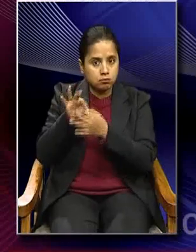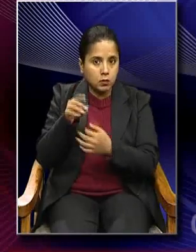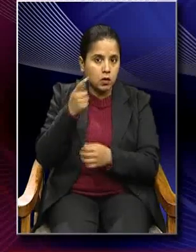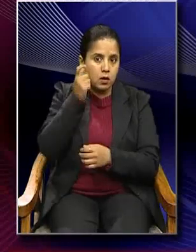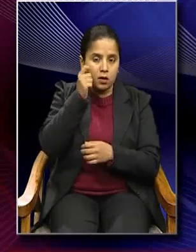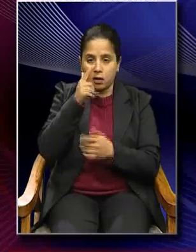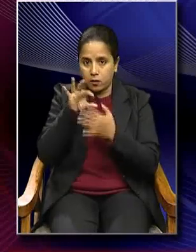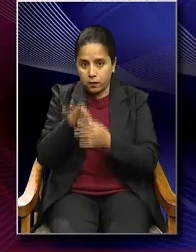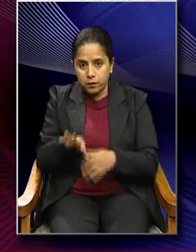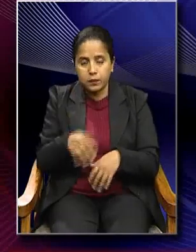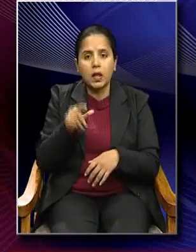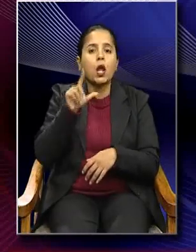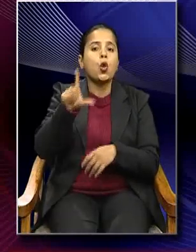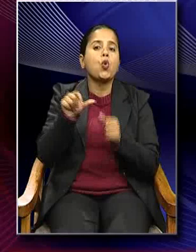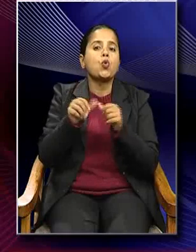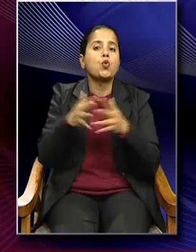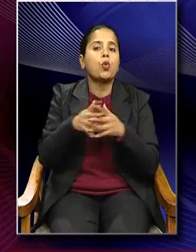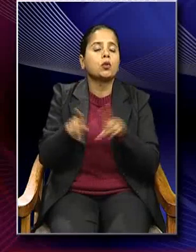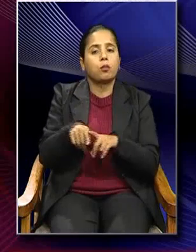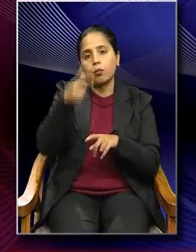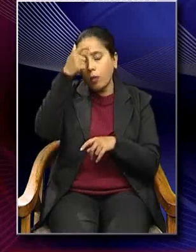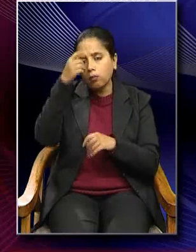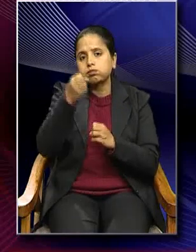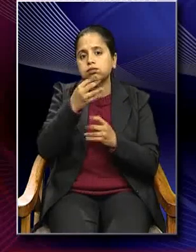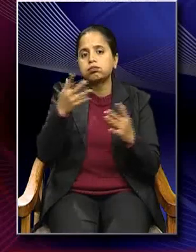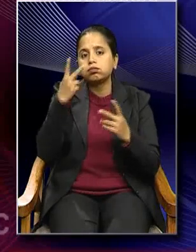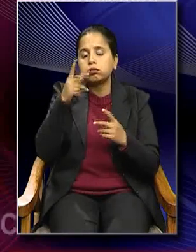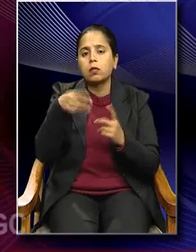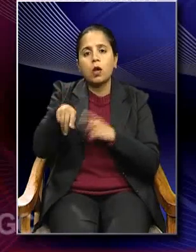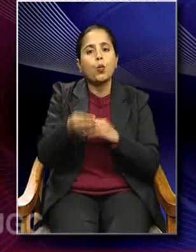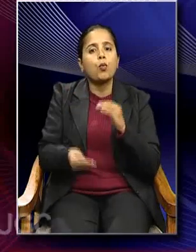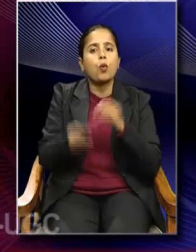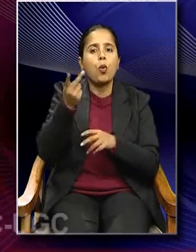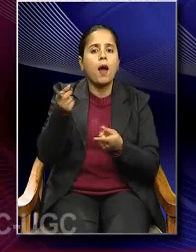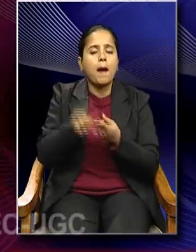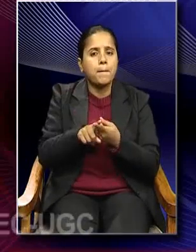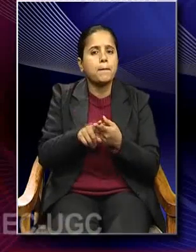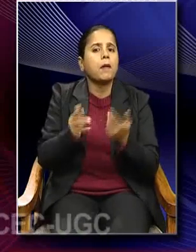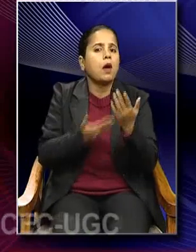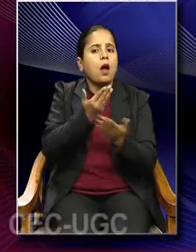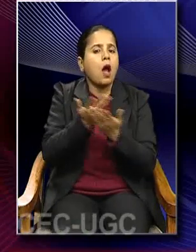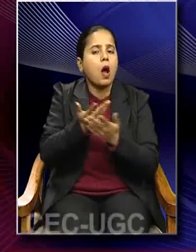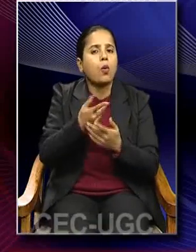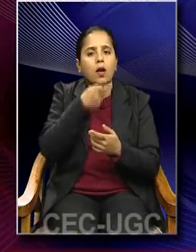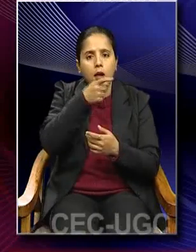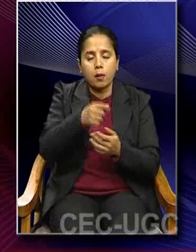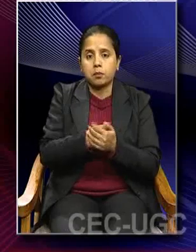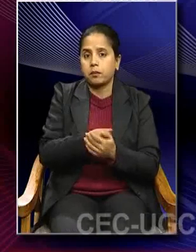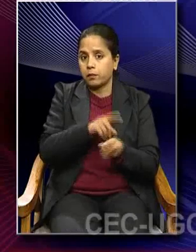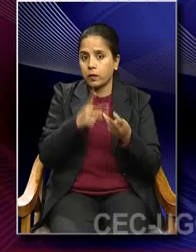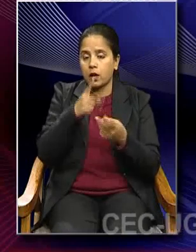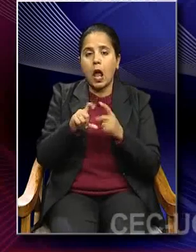in legal ways in which problems are kind of more institutionalized, change in terms